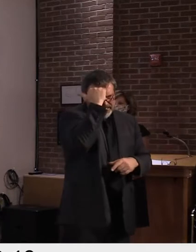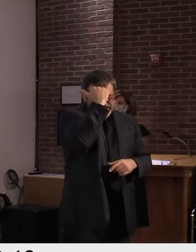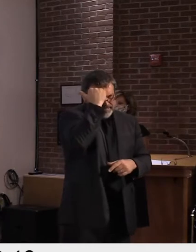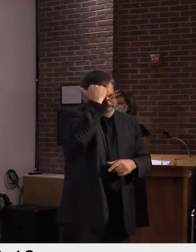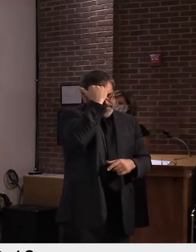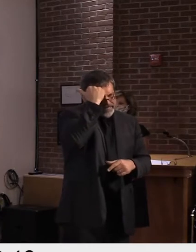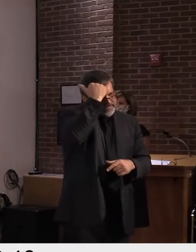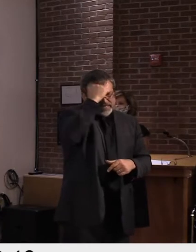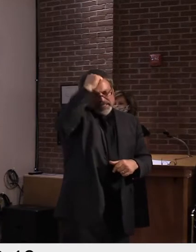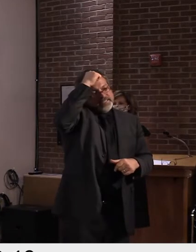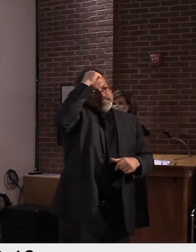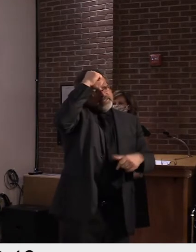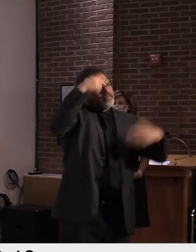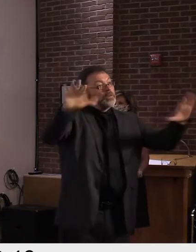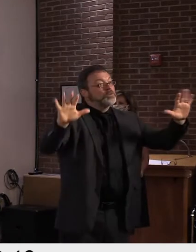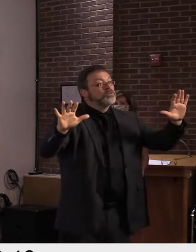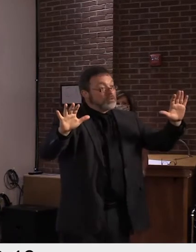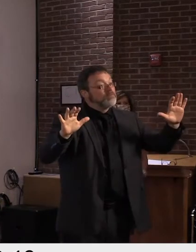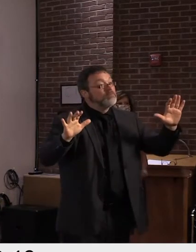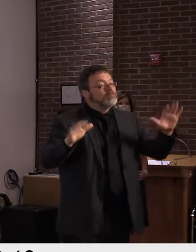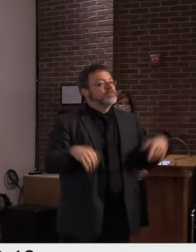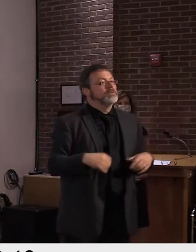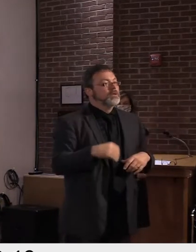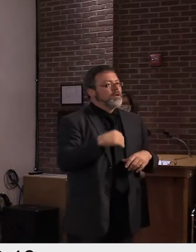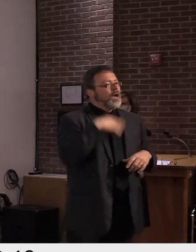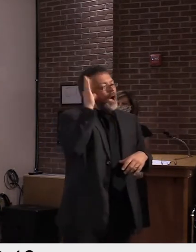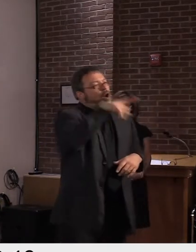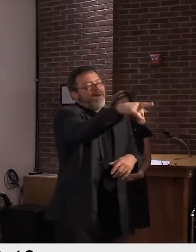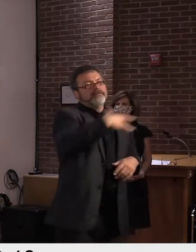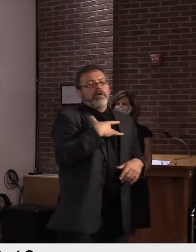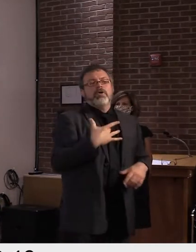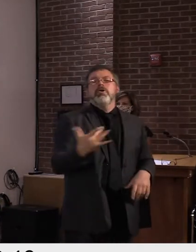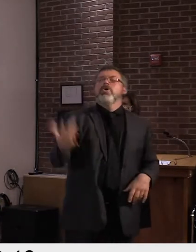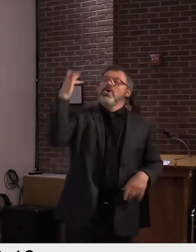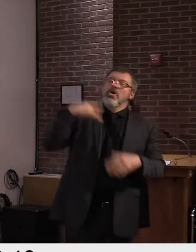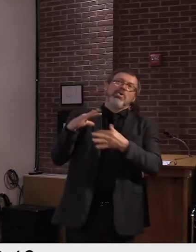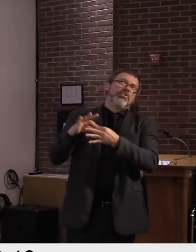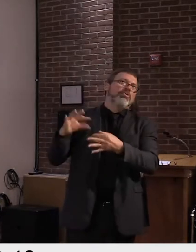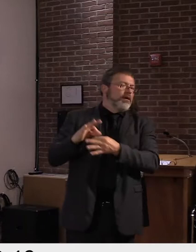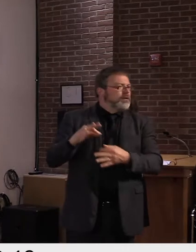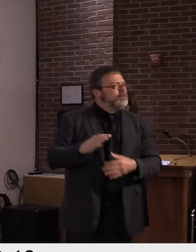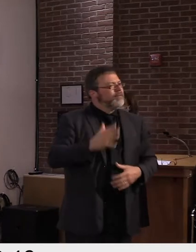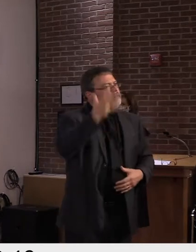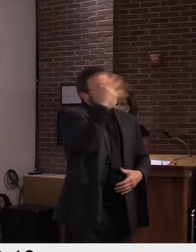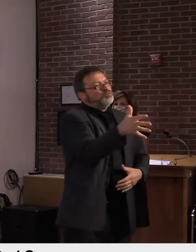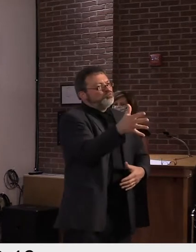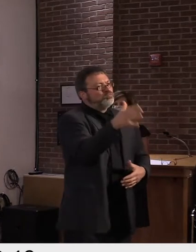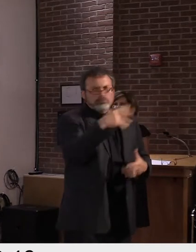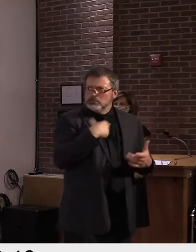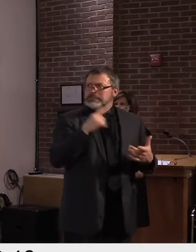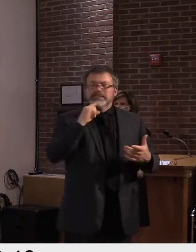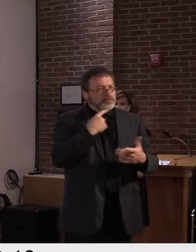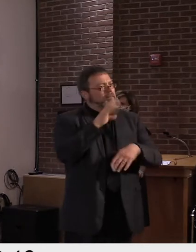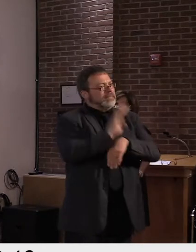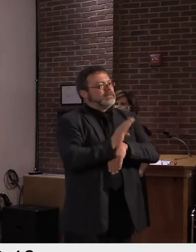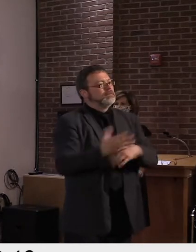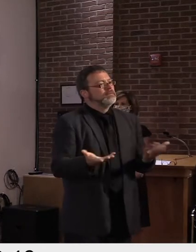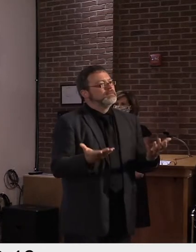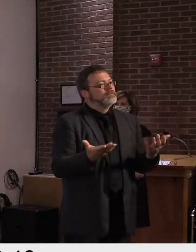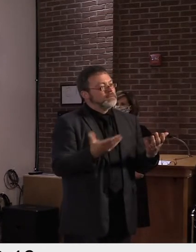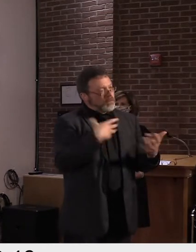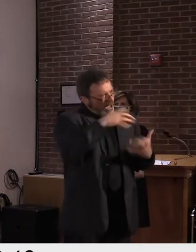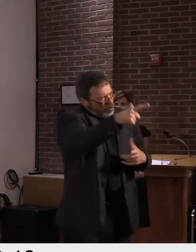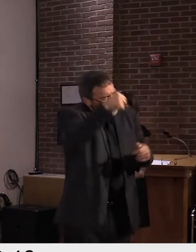background noise. So I want to take a few minutes to remind us all why it is important.